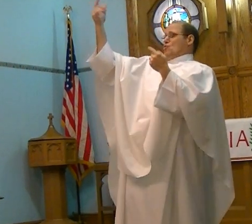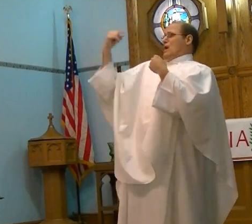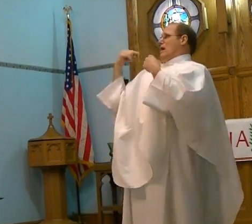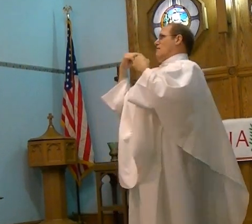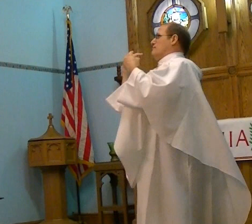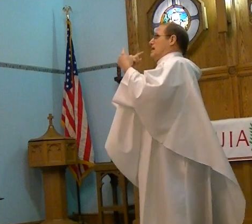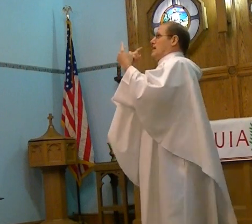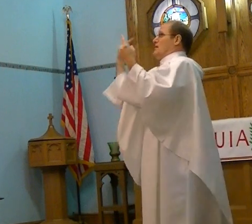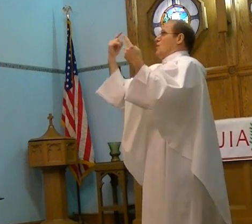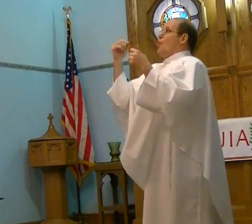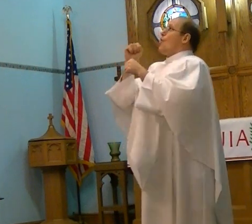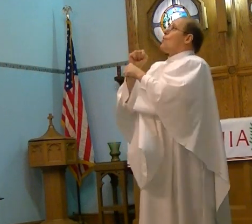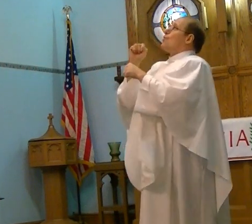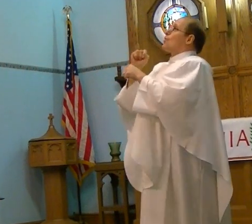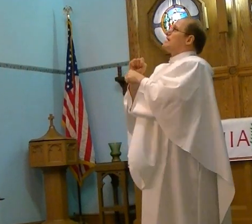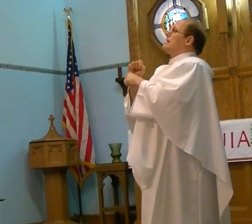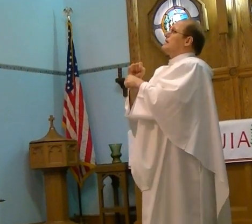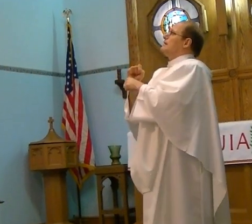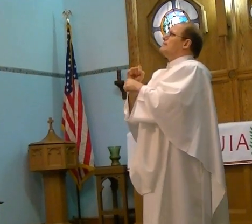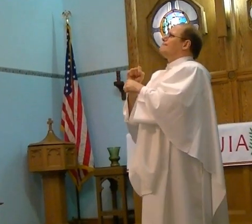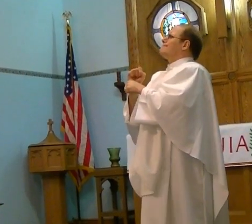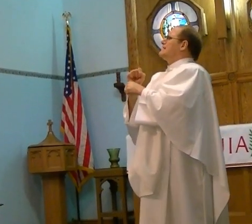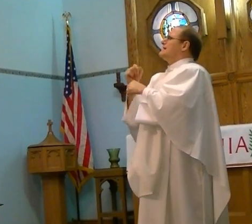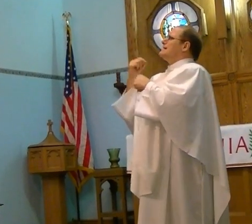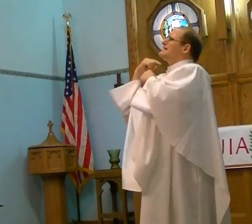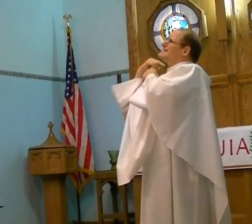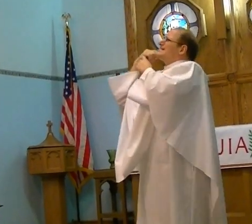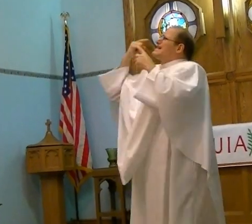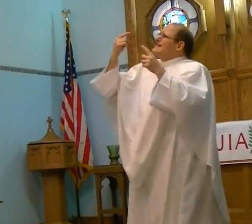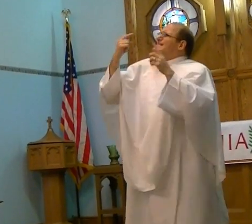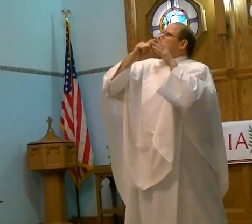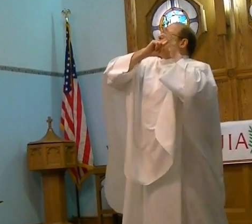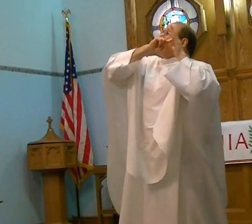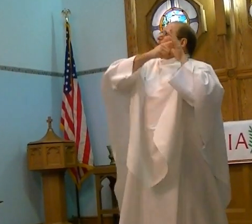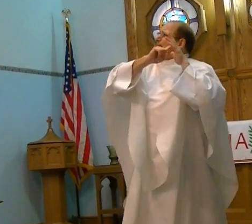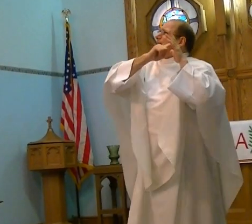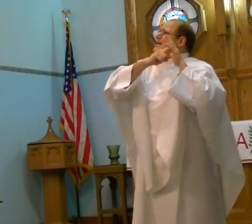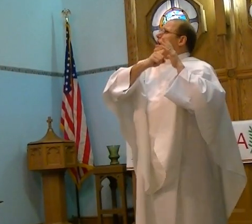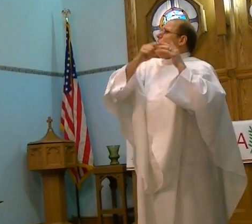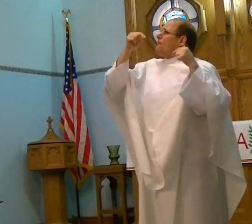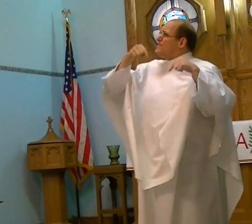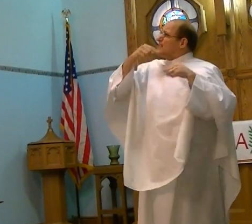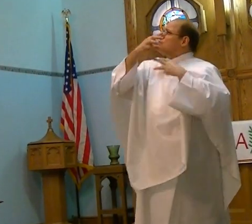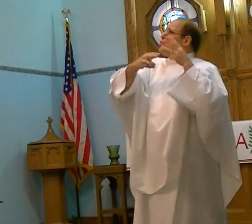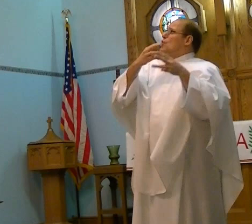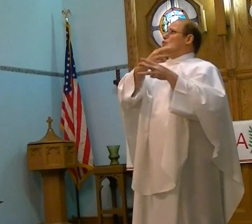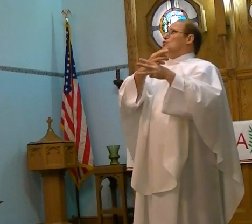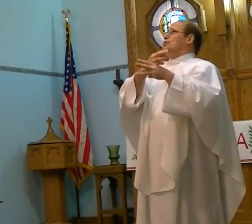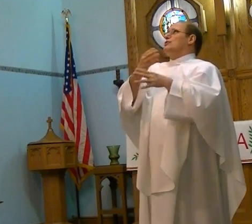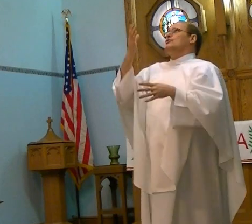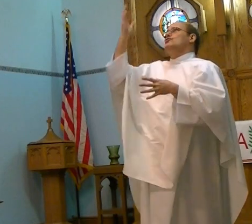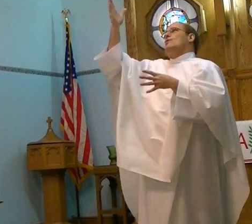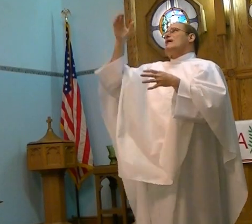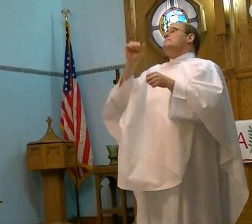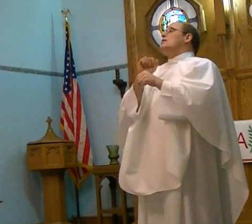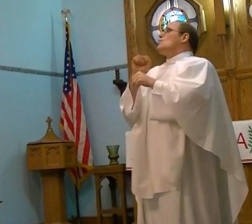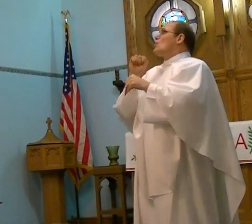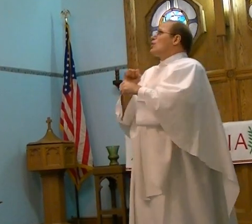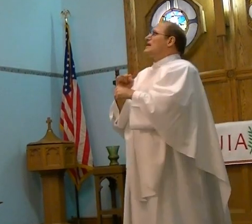have been working. Since the beginning of this world, you have been working